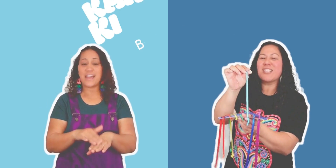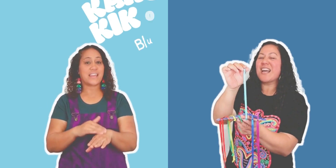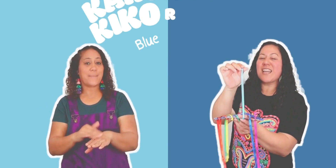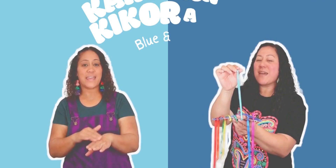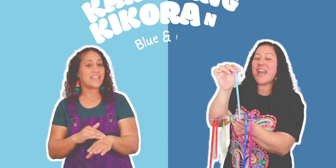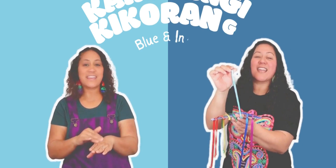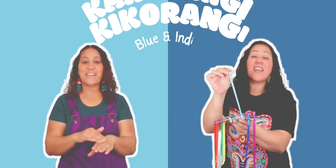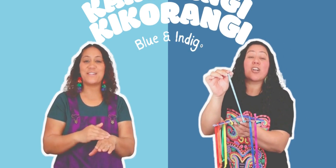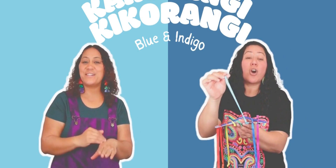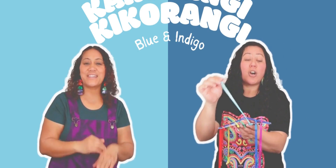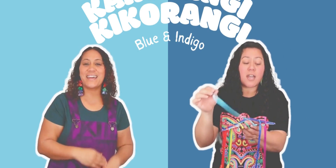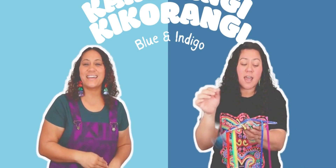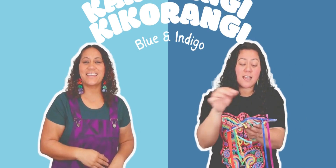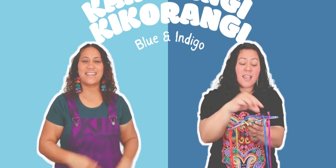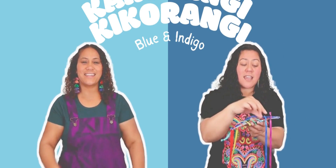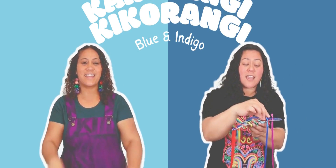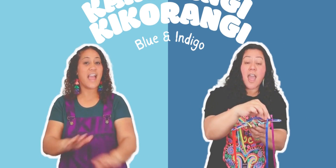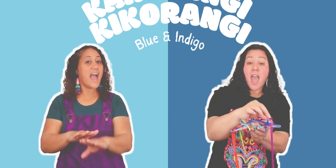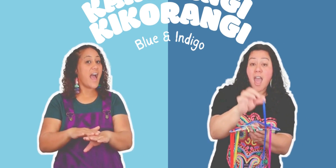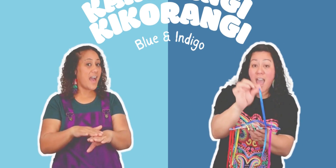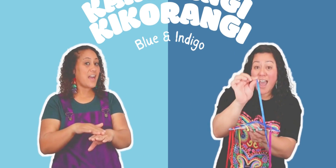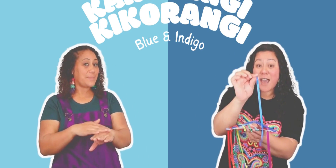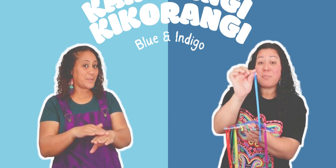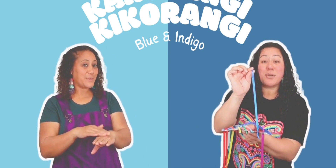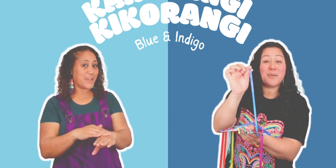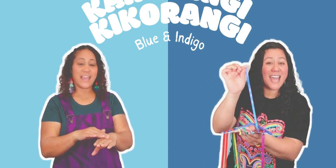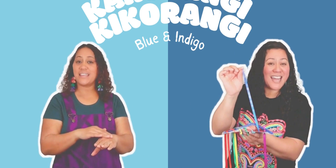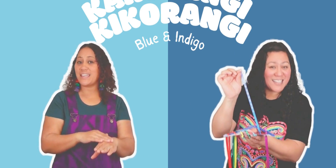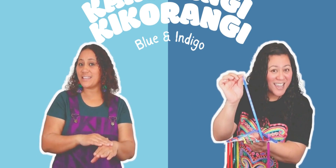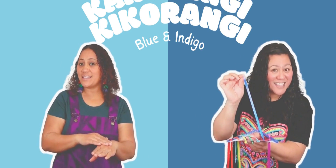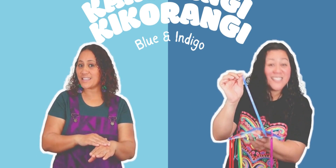Kahurangi me kikorangi are blue and indigo.